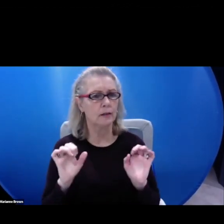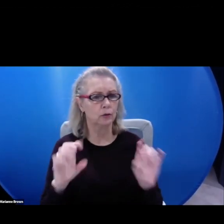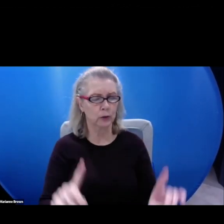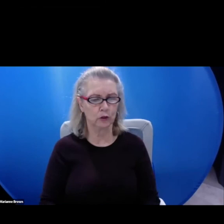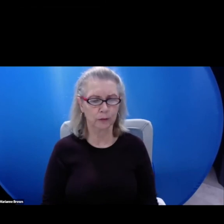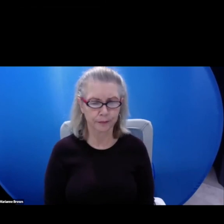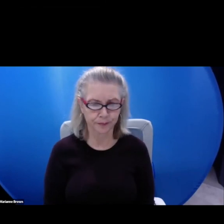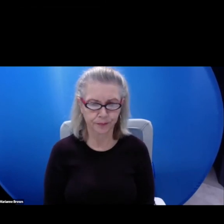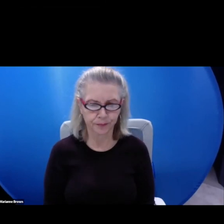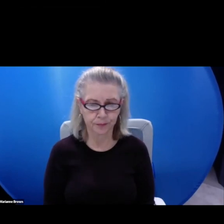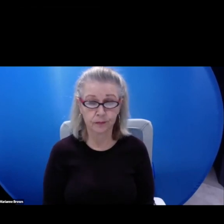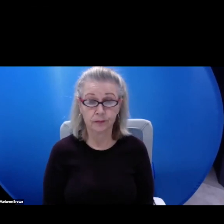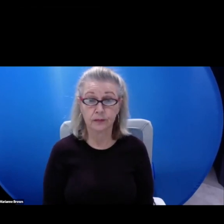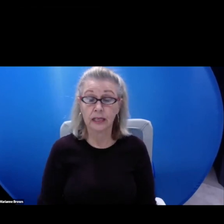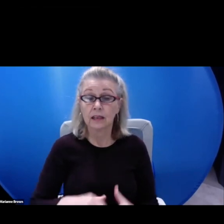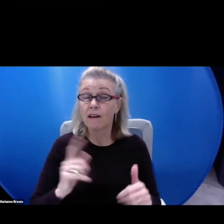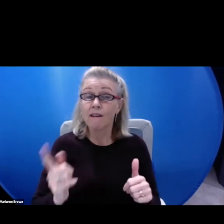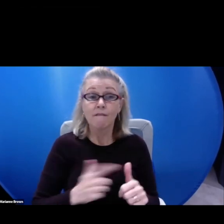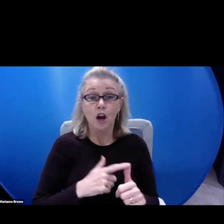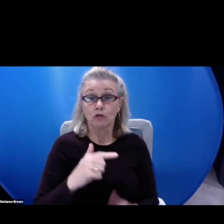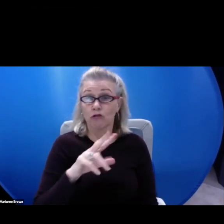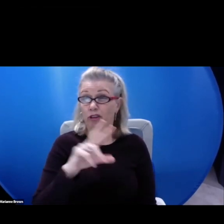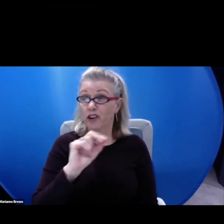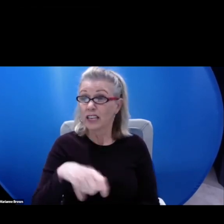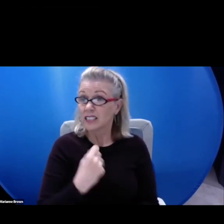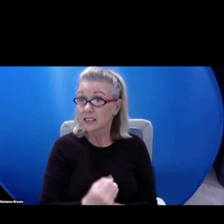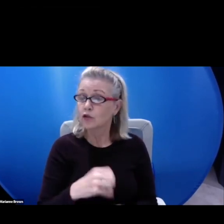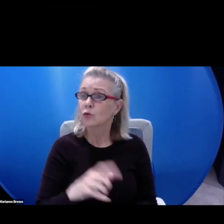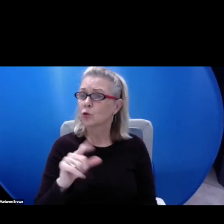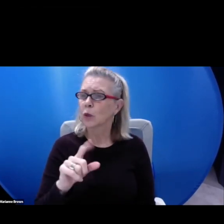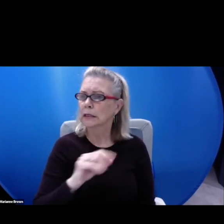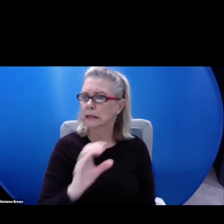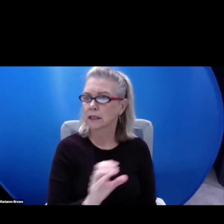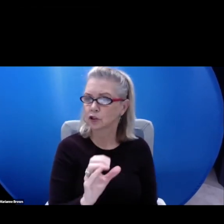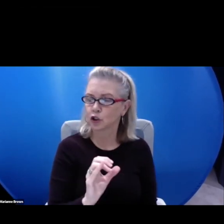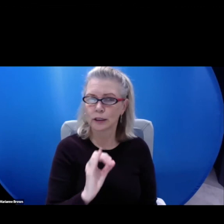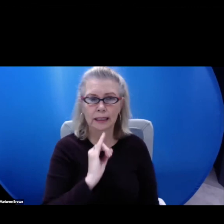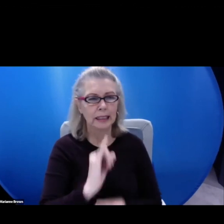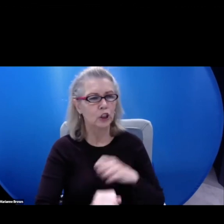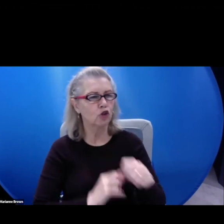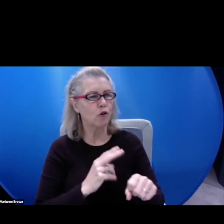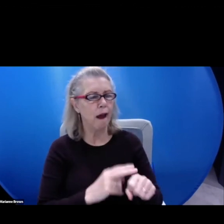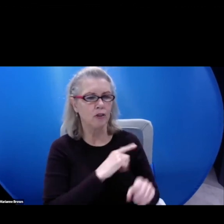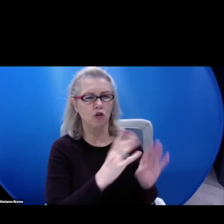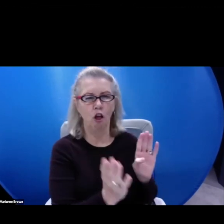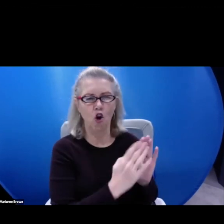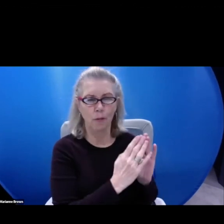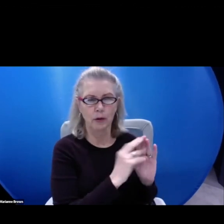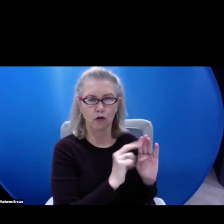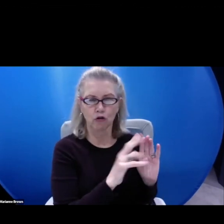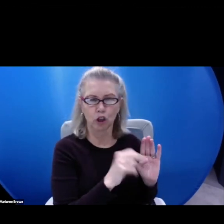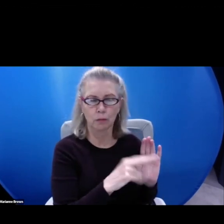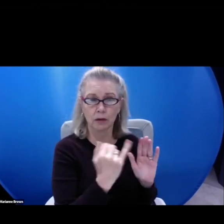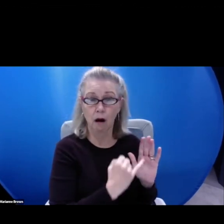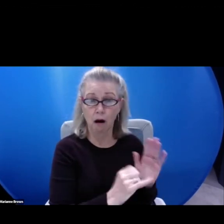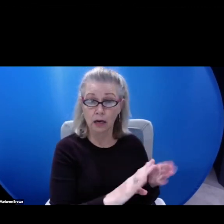In the first 3 decades of the 20th century, international urban artist communities